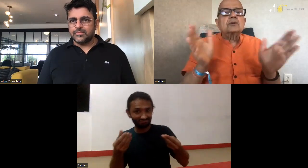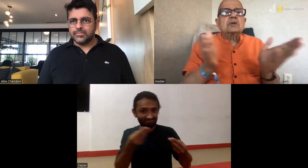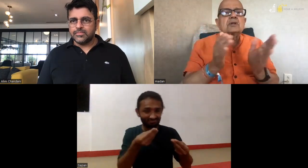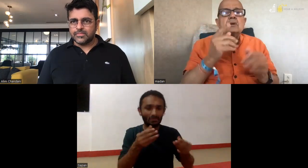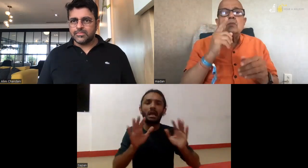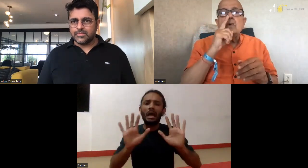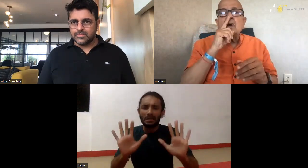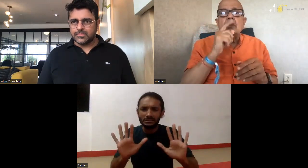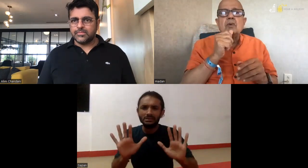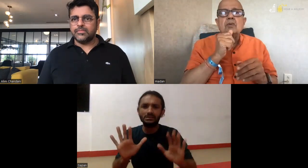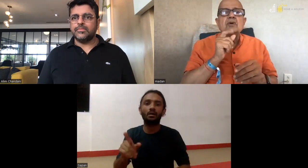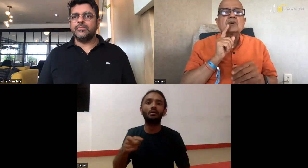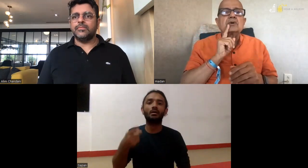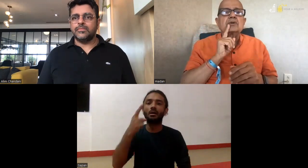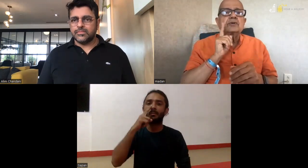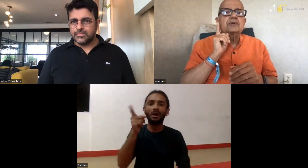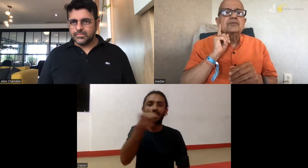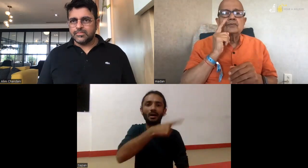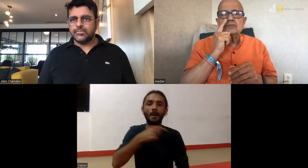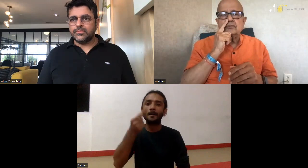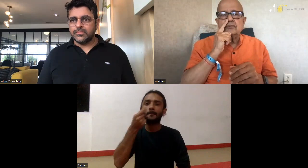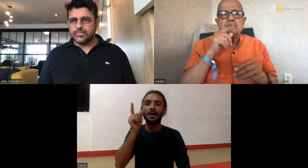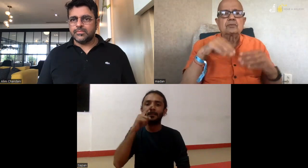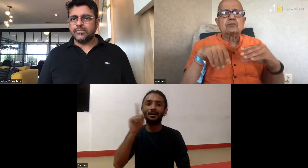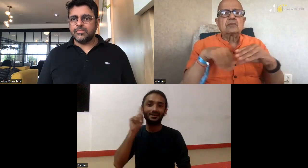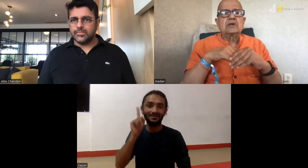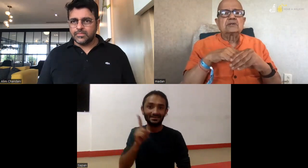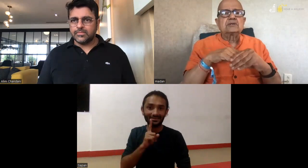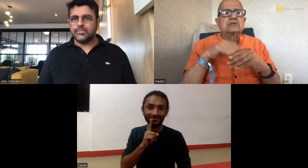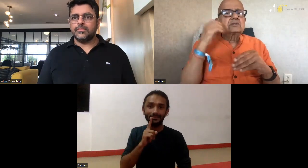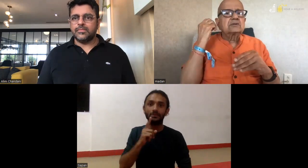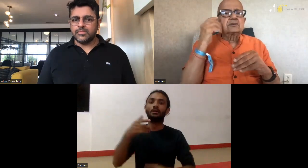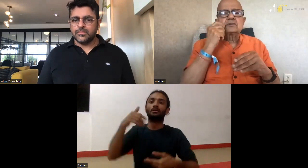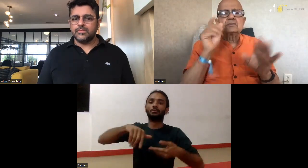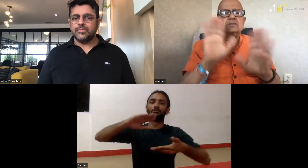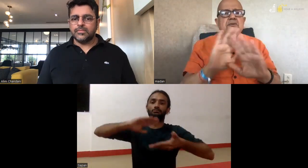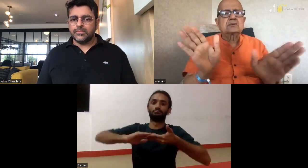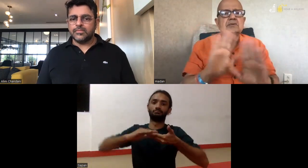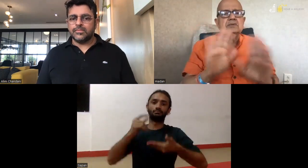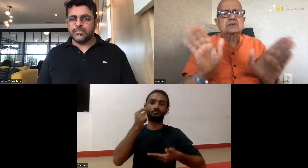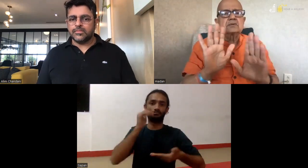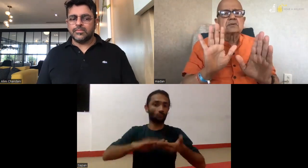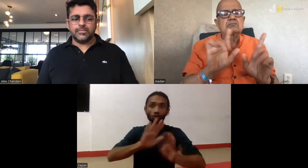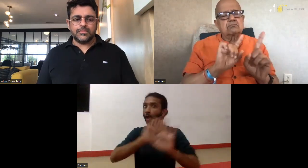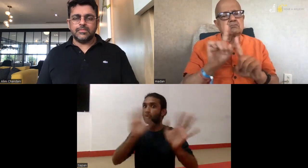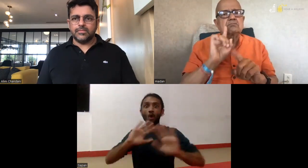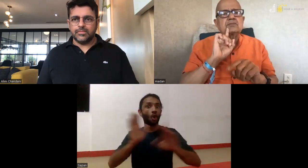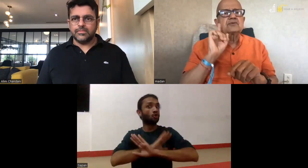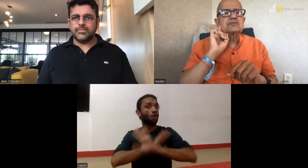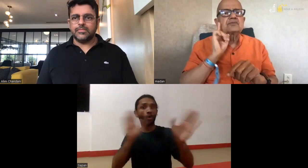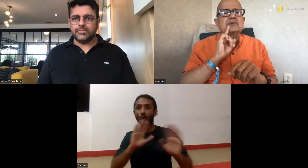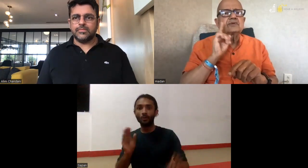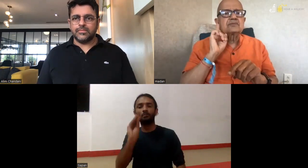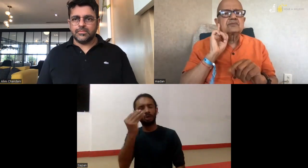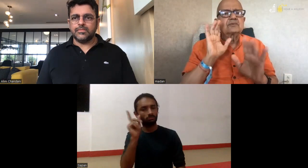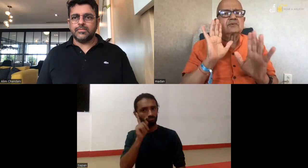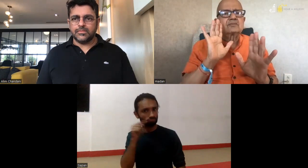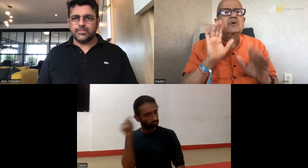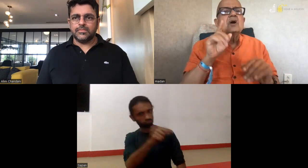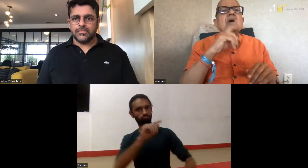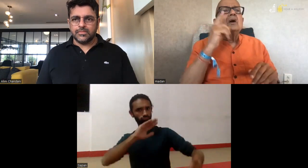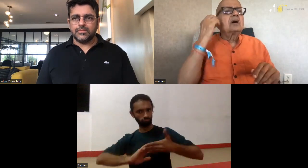you have the sign language. You can record your video and you can give it to the person who can actually translate it to the